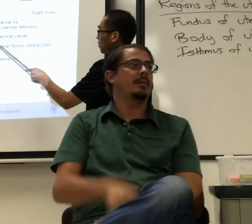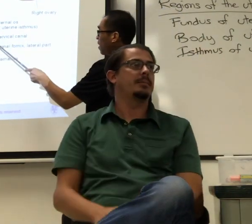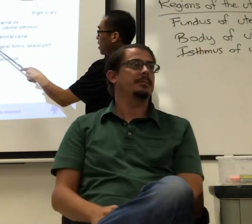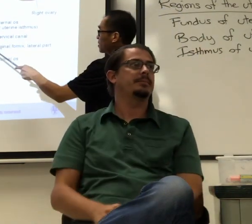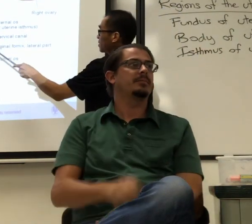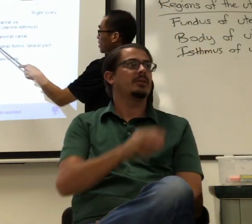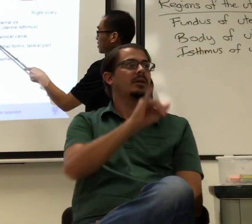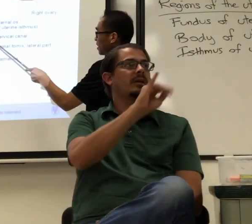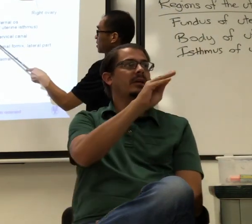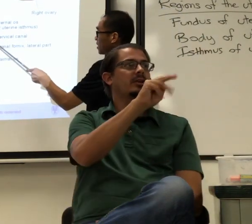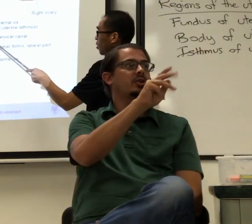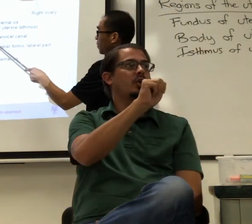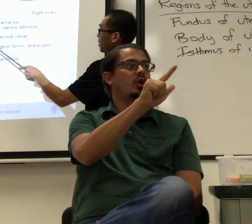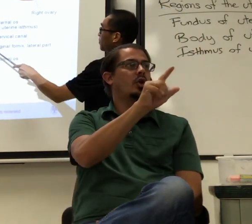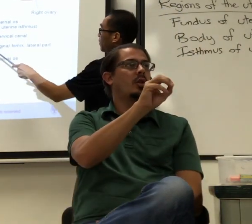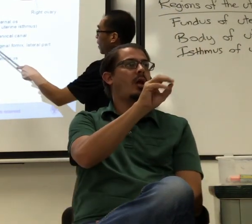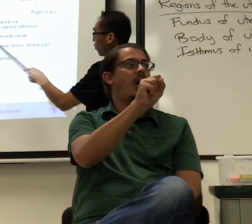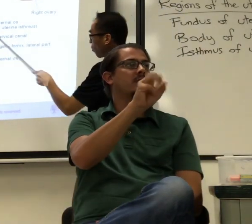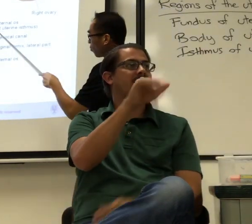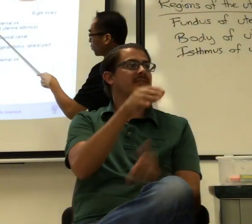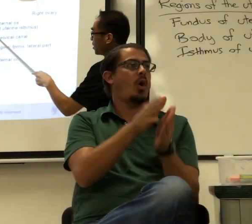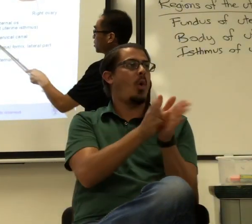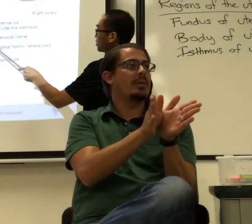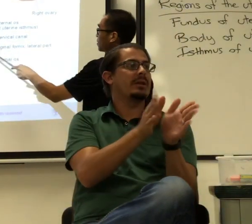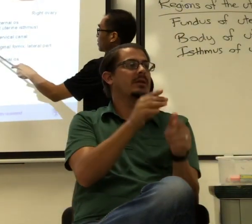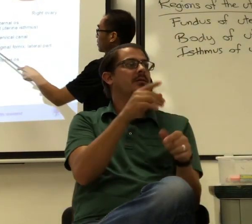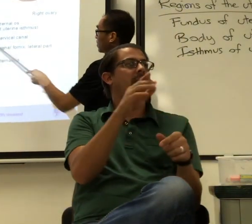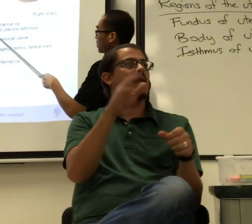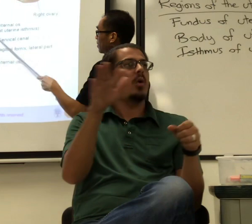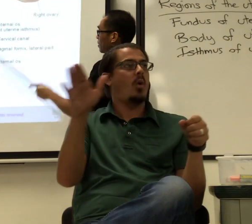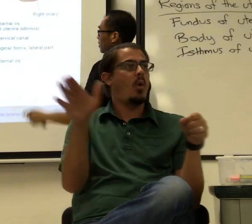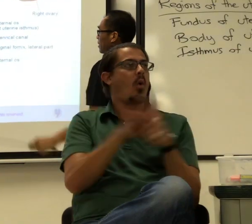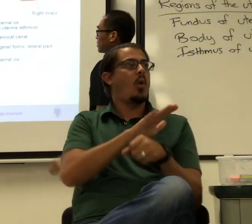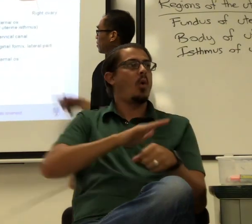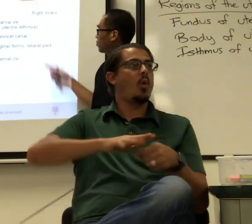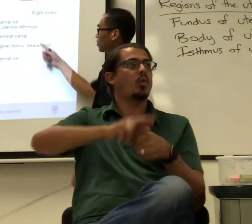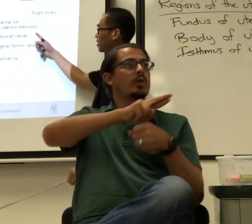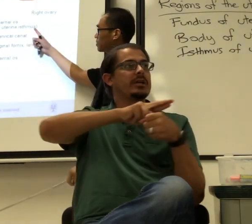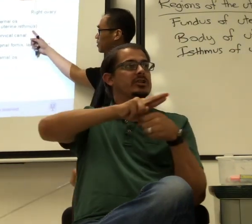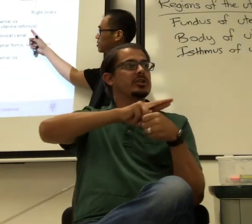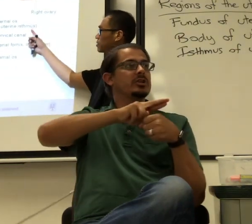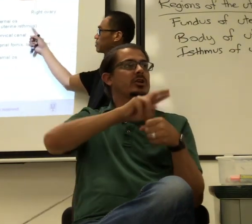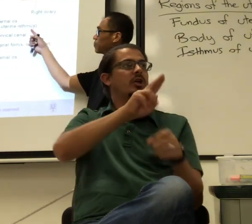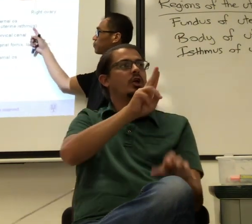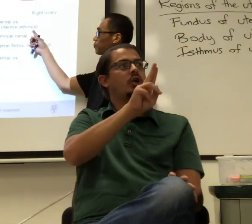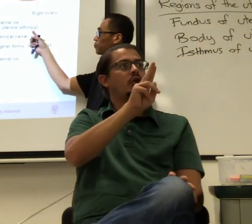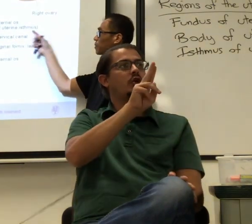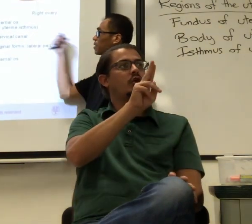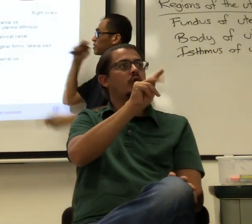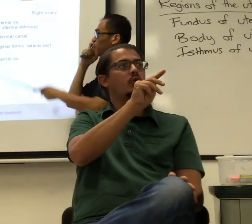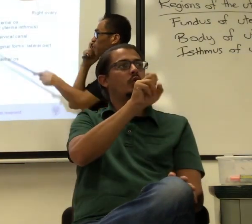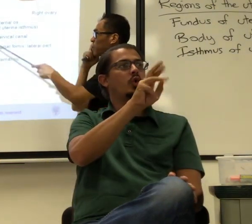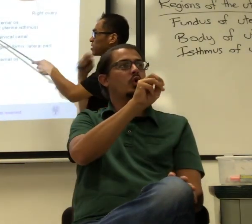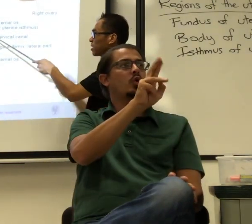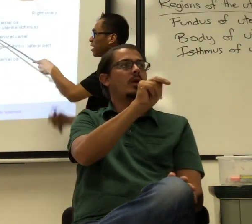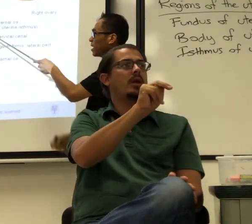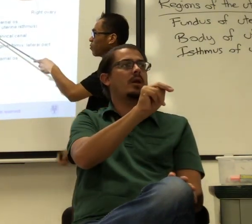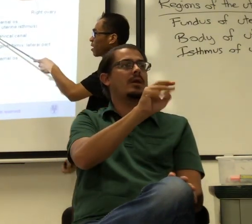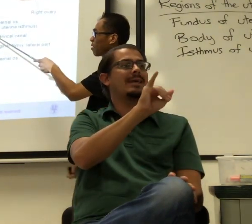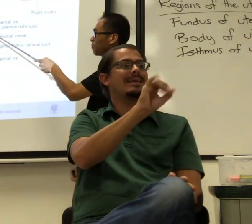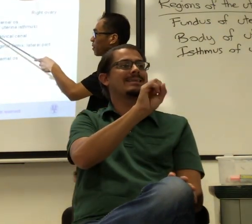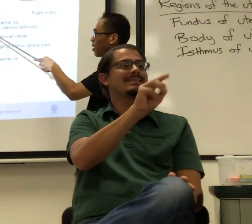the internal os is the opening, but that whole region is the uterine isthmus. So